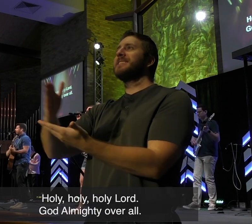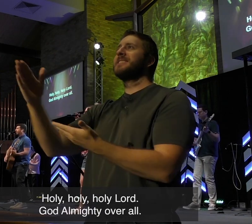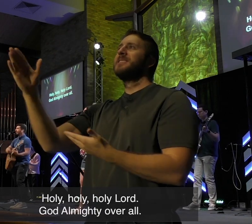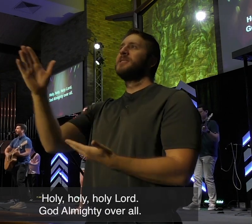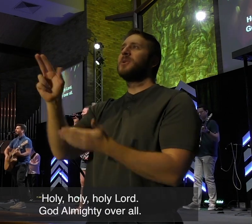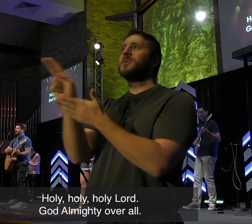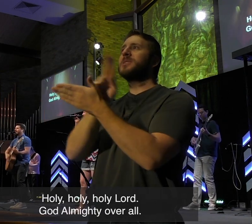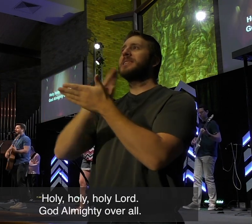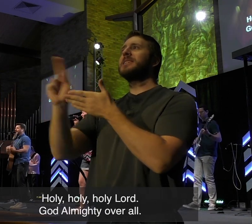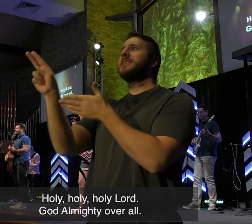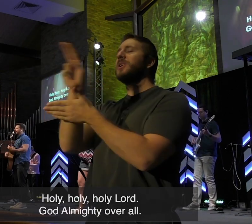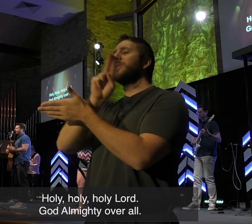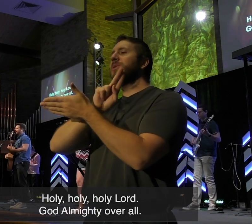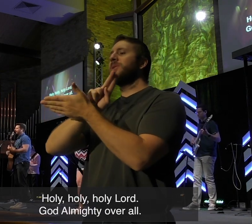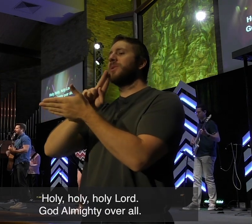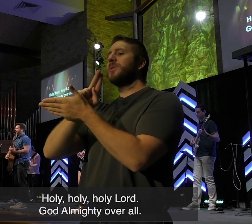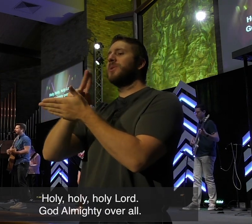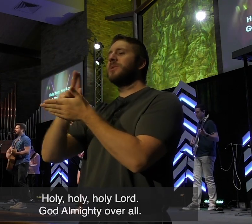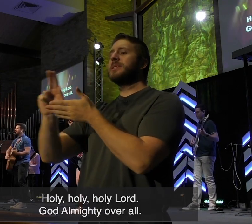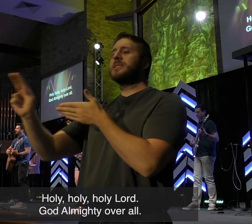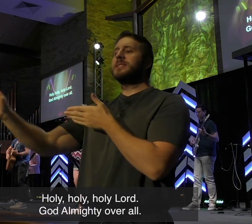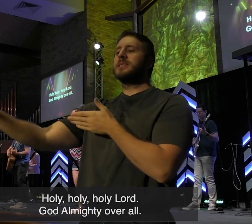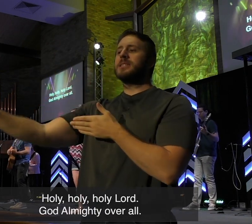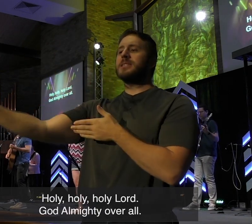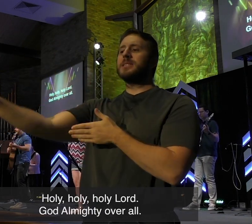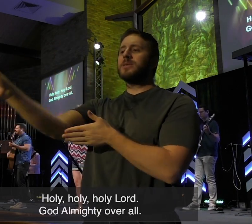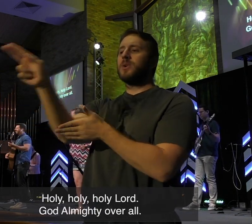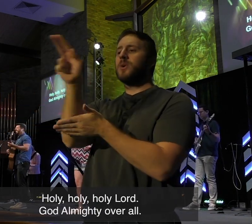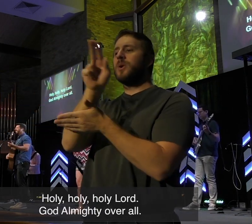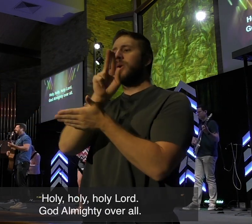singing, holy, holy,